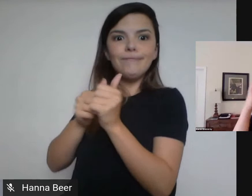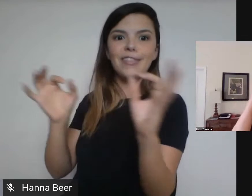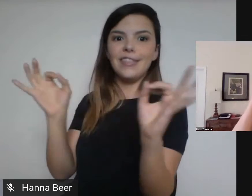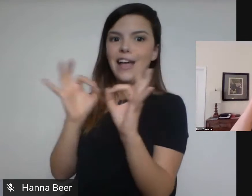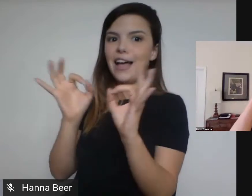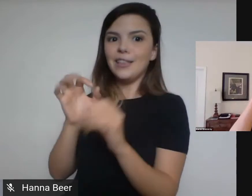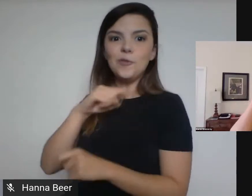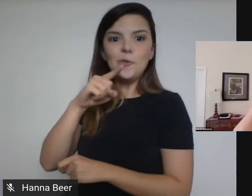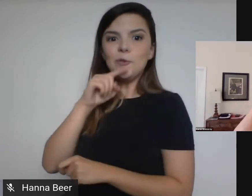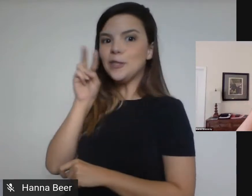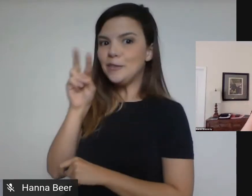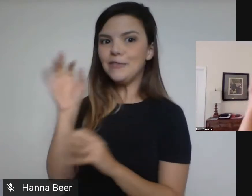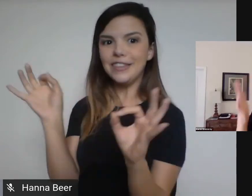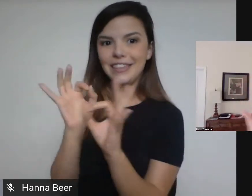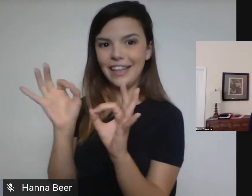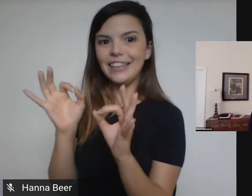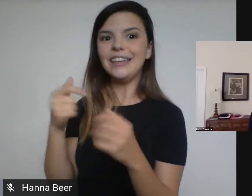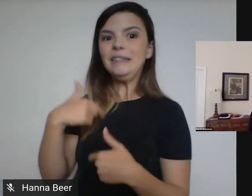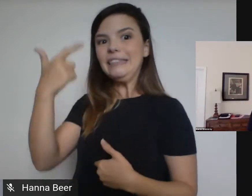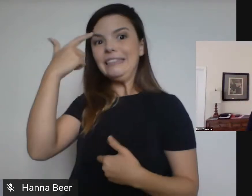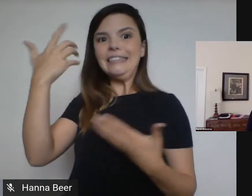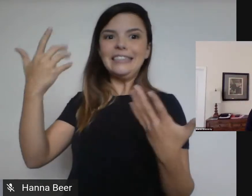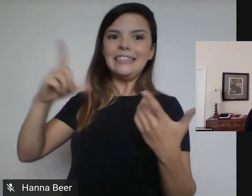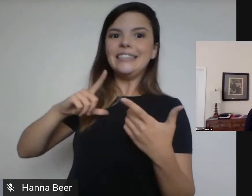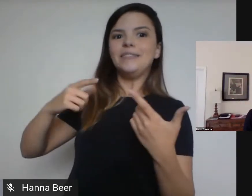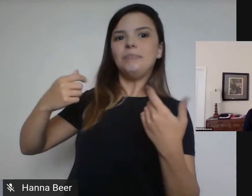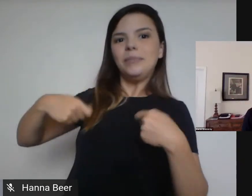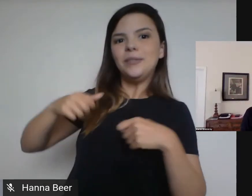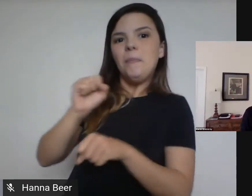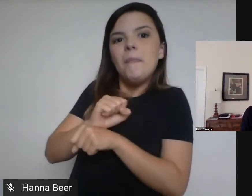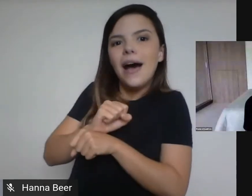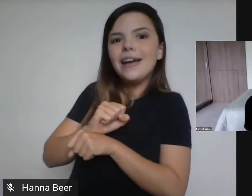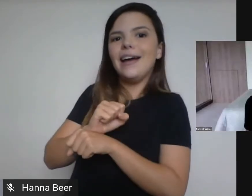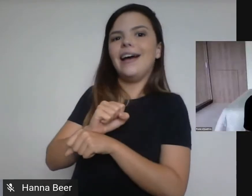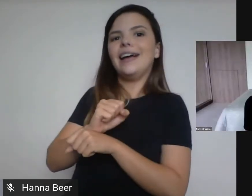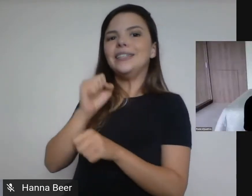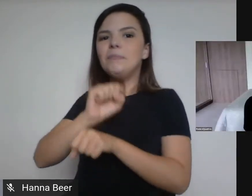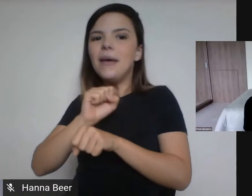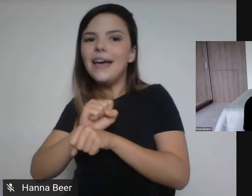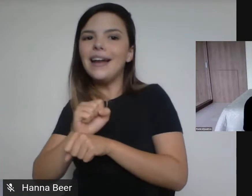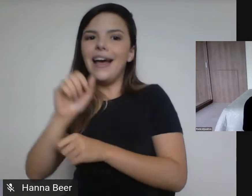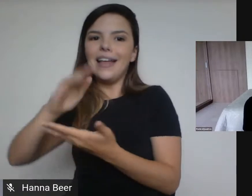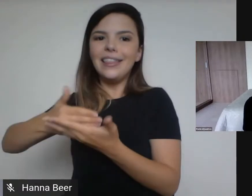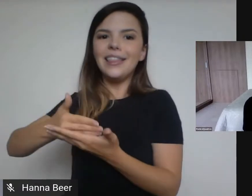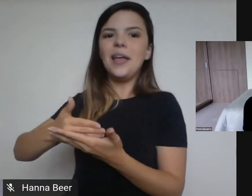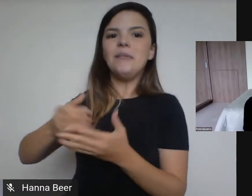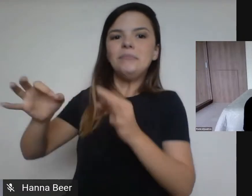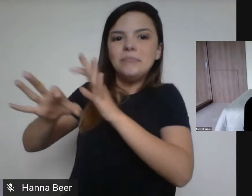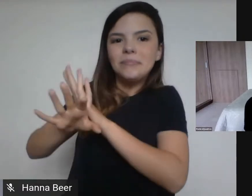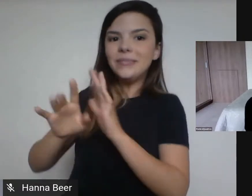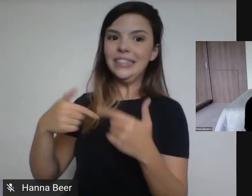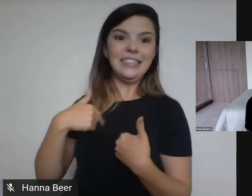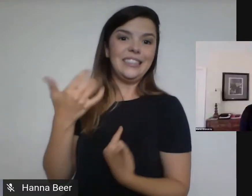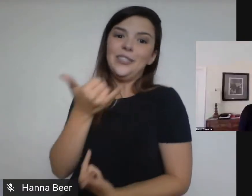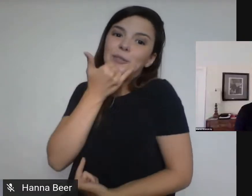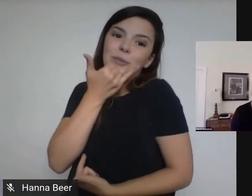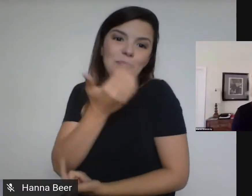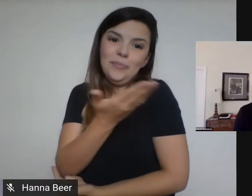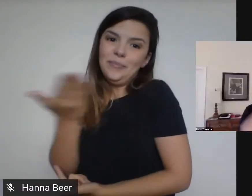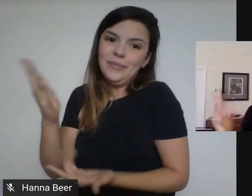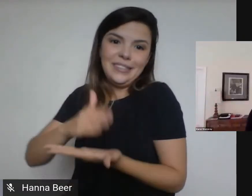in the middle. It's like, oh, wait a minute, I need to pause more. So I apologize for not pausing more.